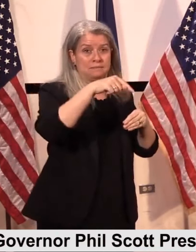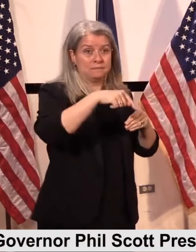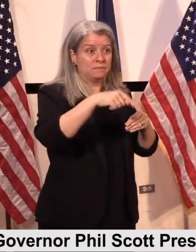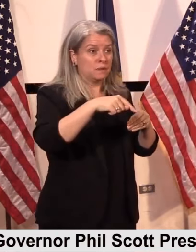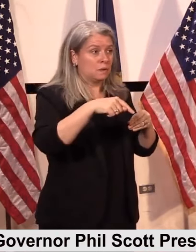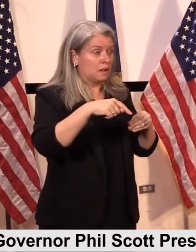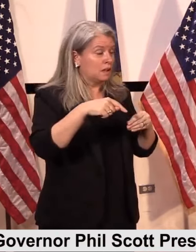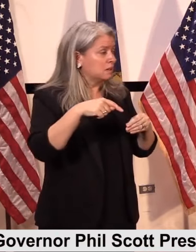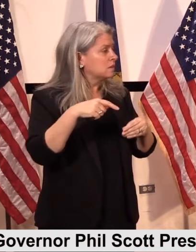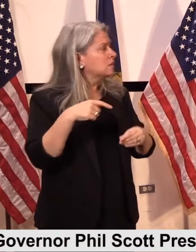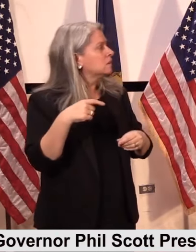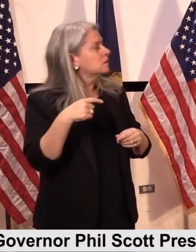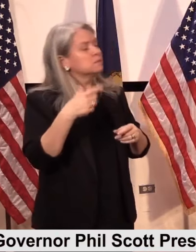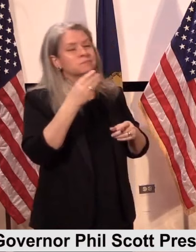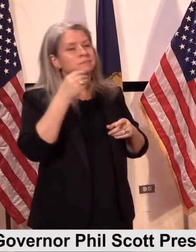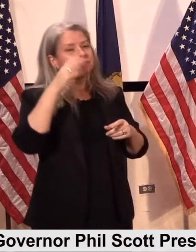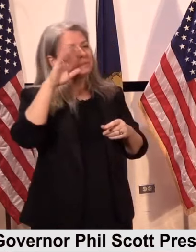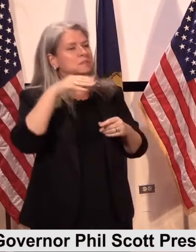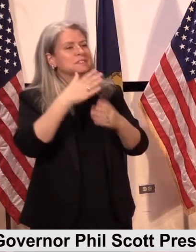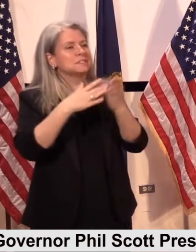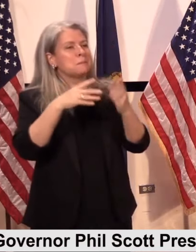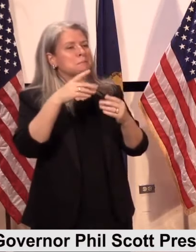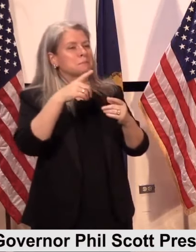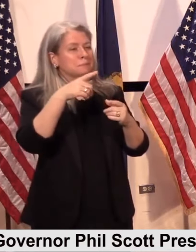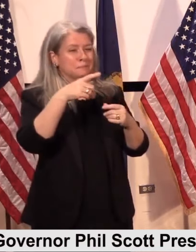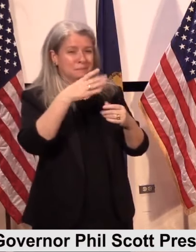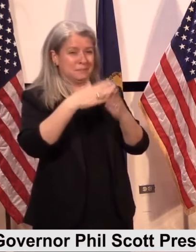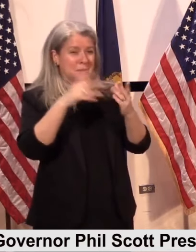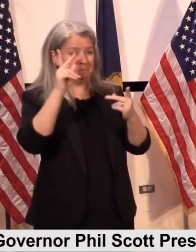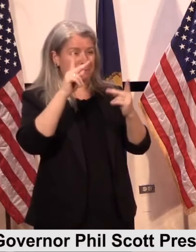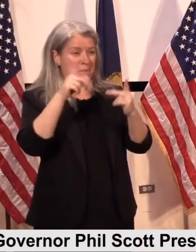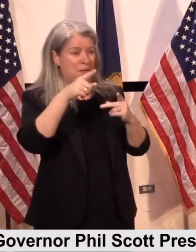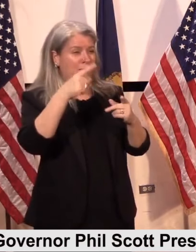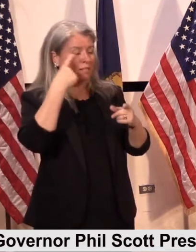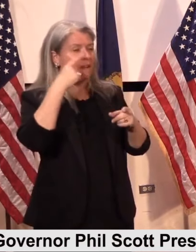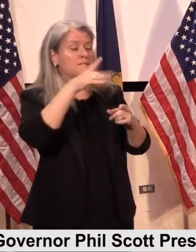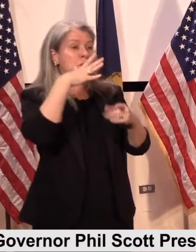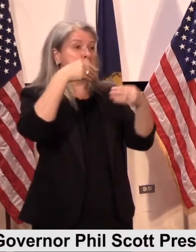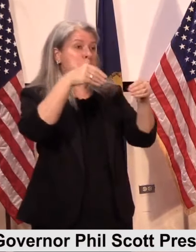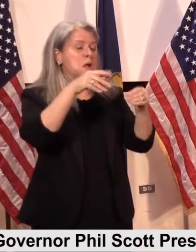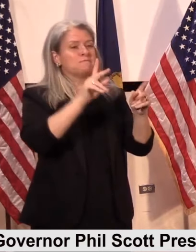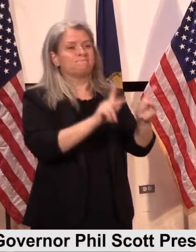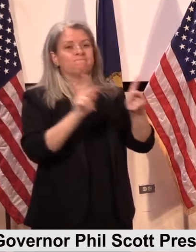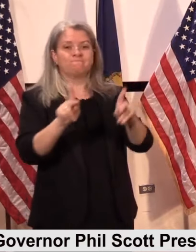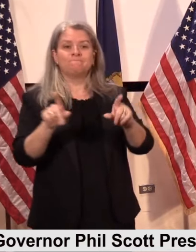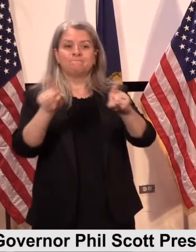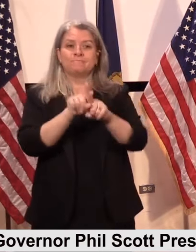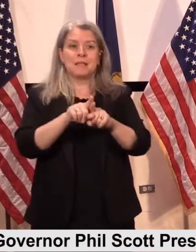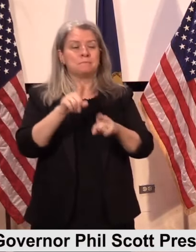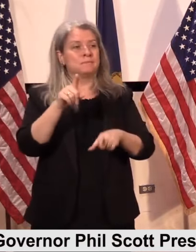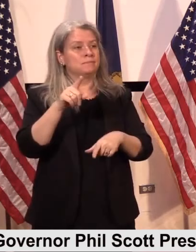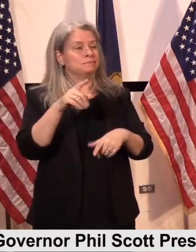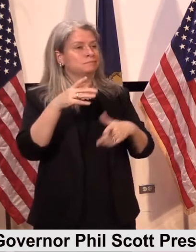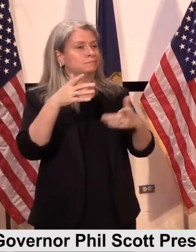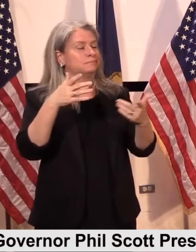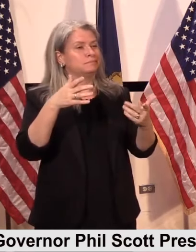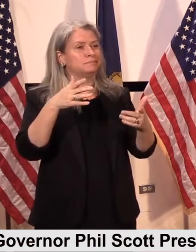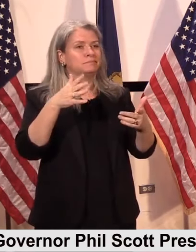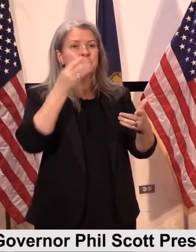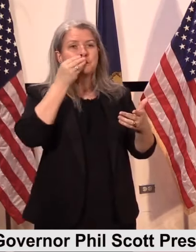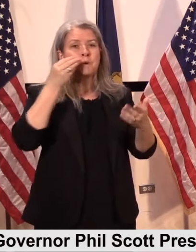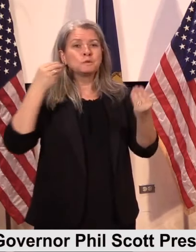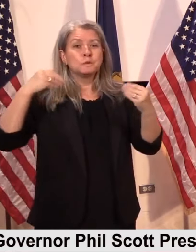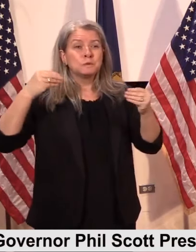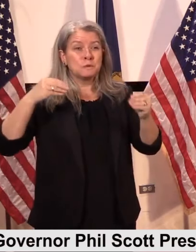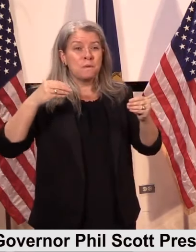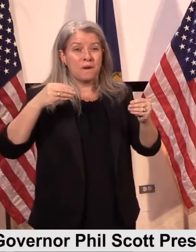have conflated those and compared them to like a major food